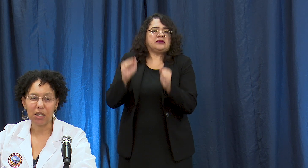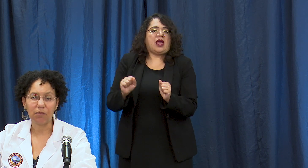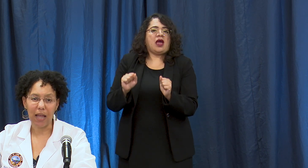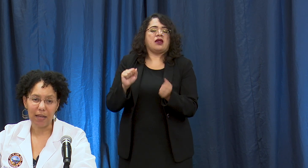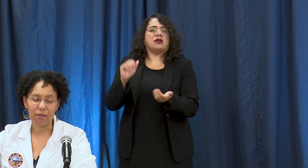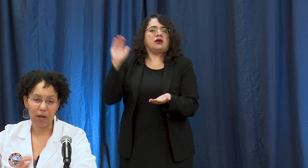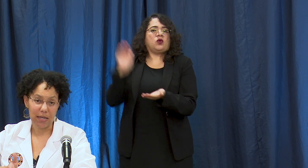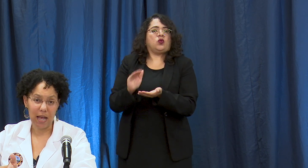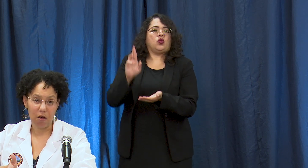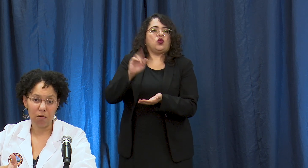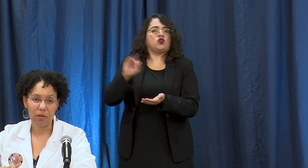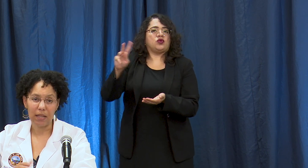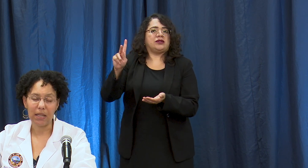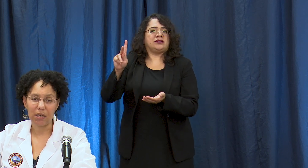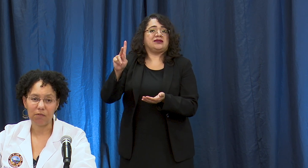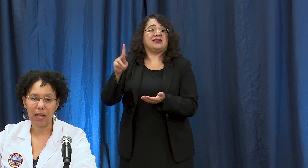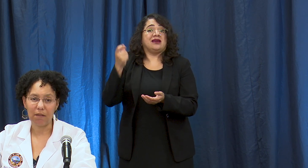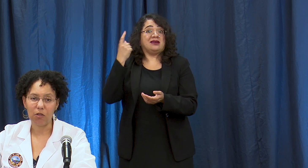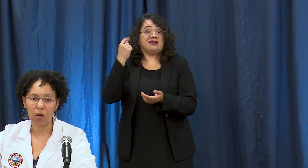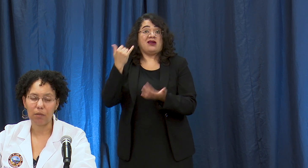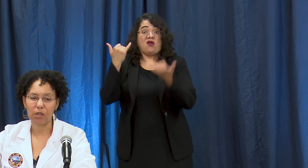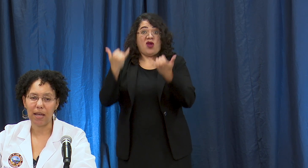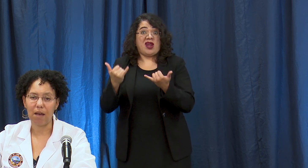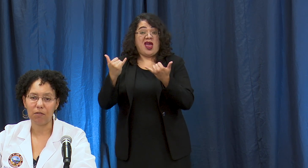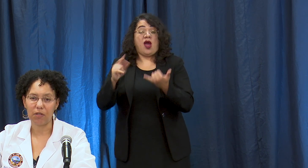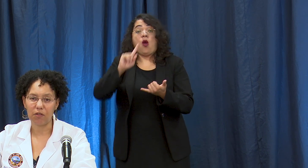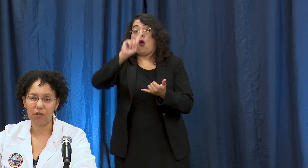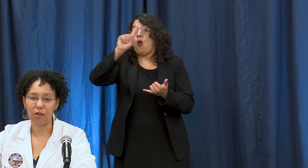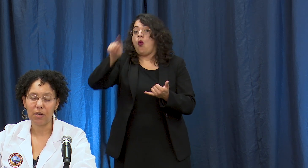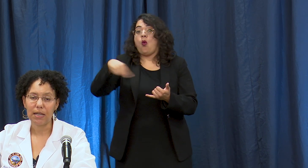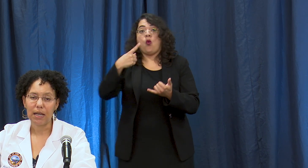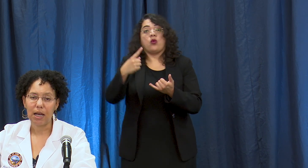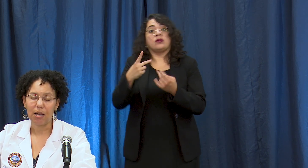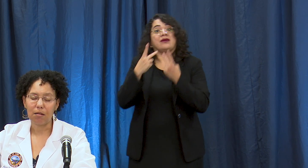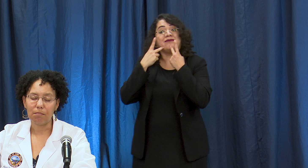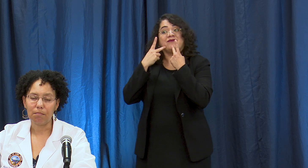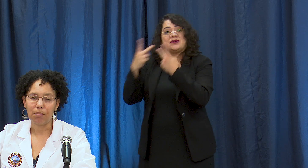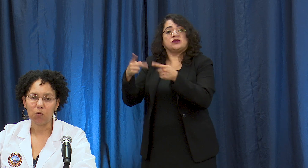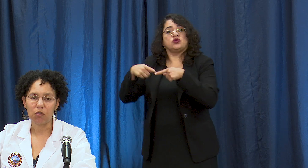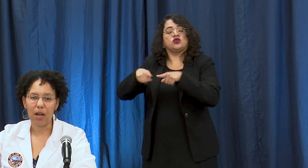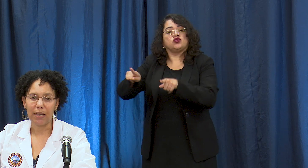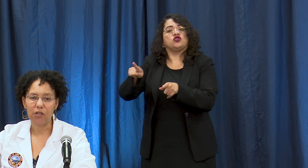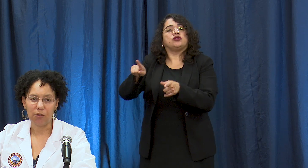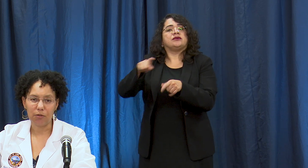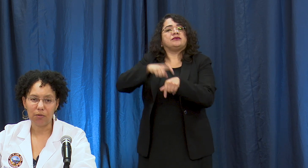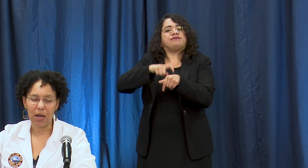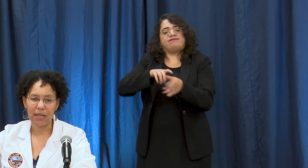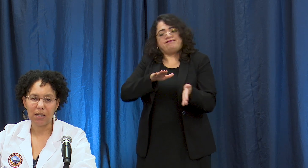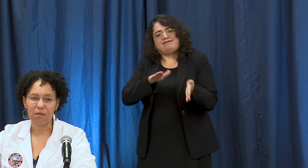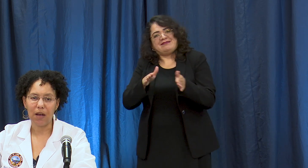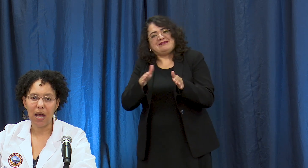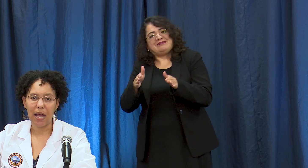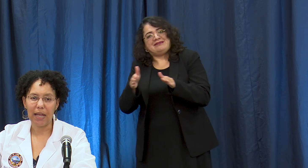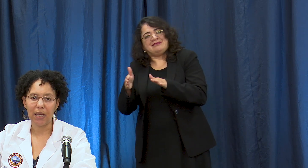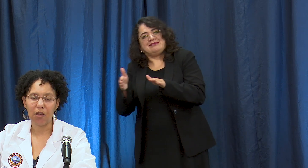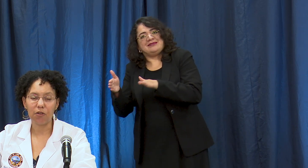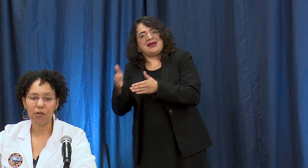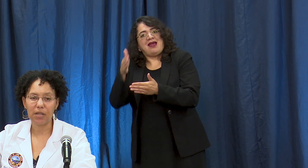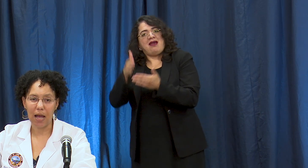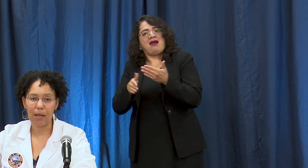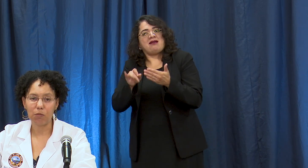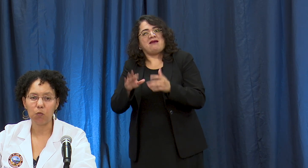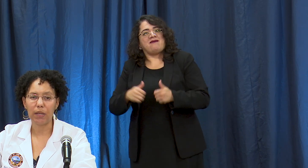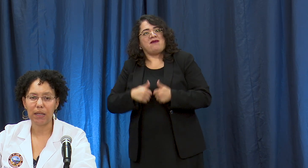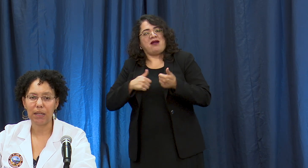Besides end of life. Right now, at the end of life, you are able to have a visitor, but we're trying to identify